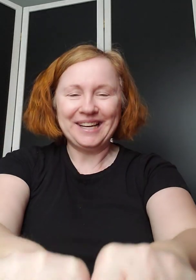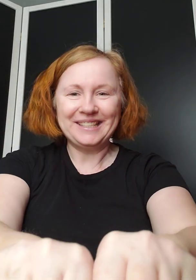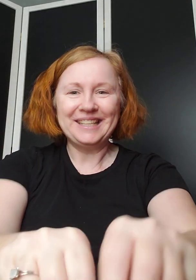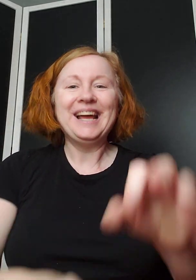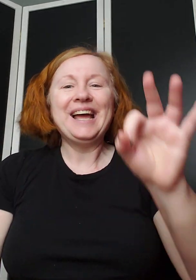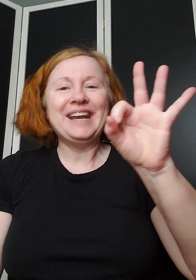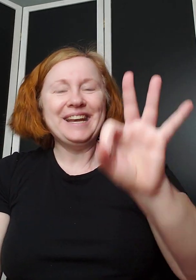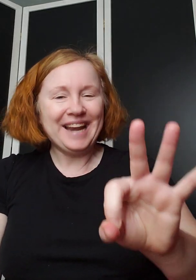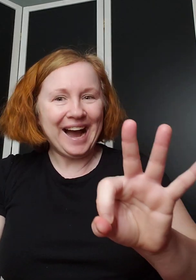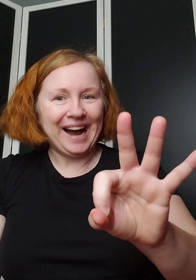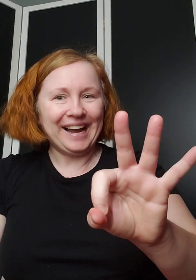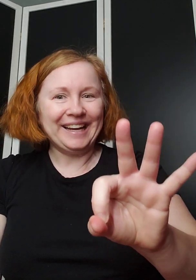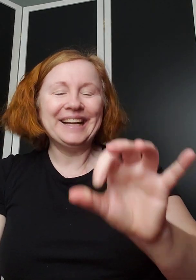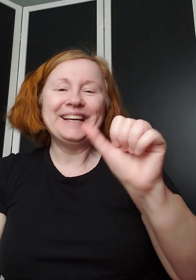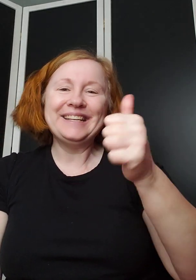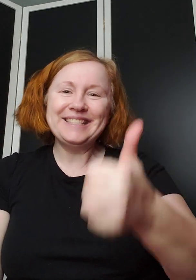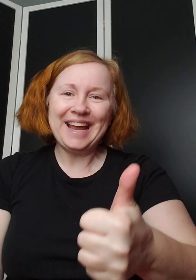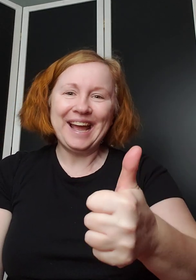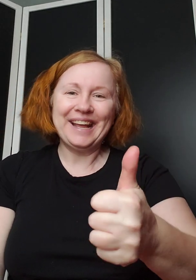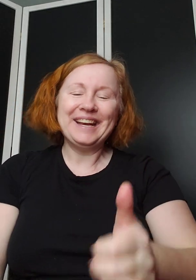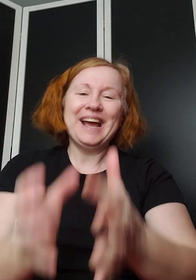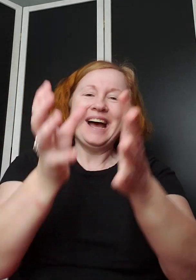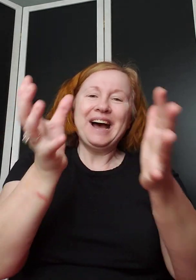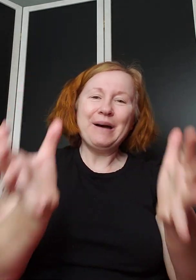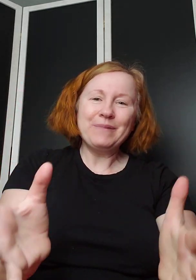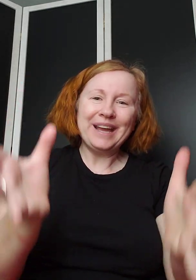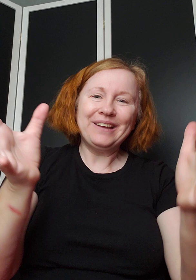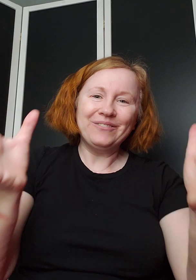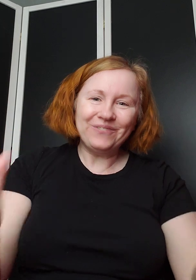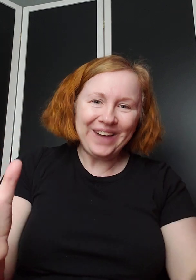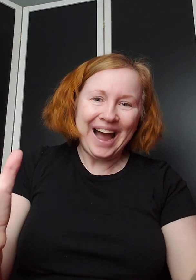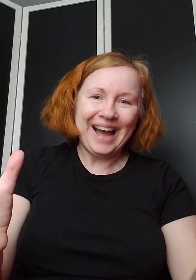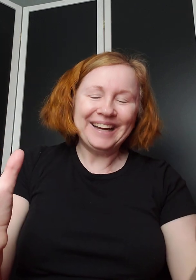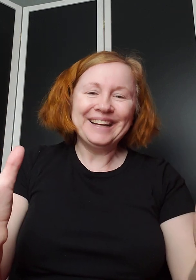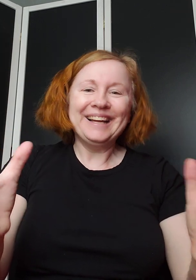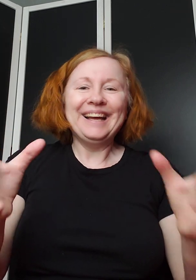straight. 9, 10, a big fat